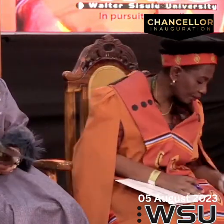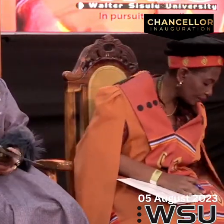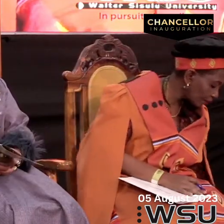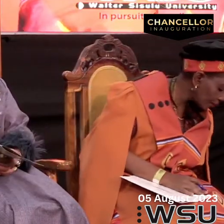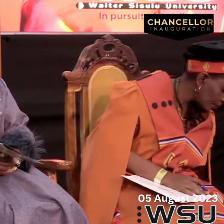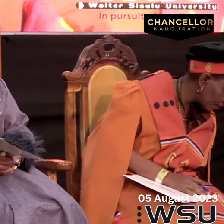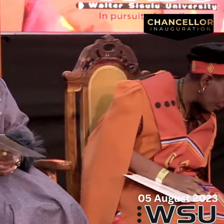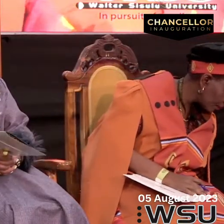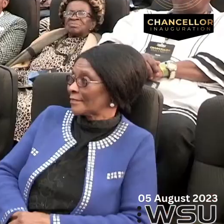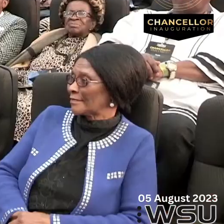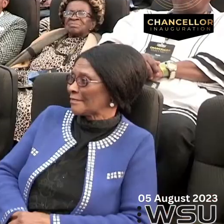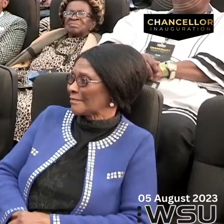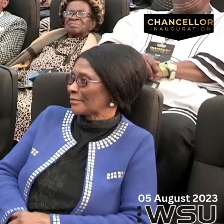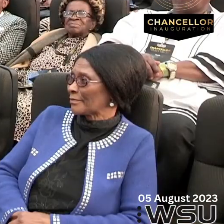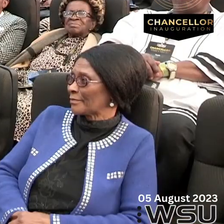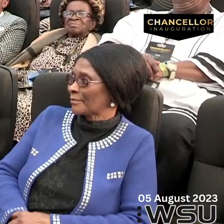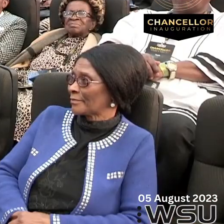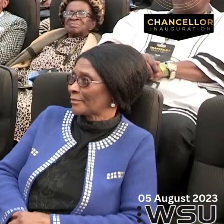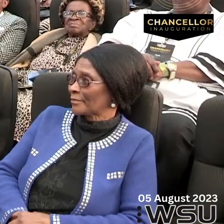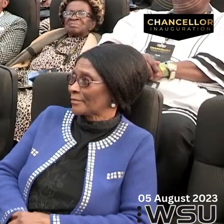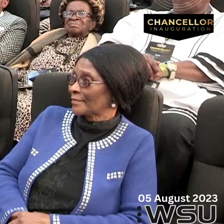is no mlaza.